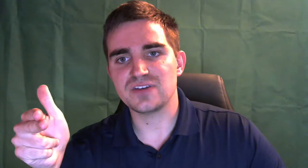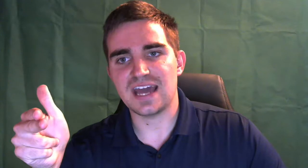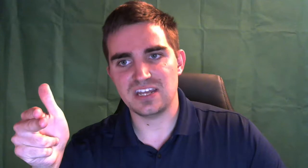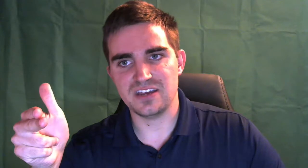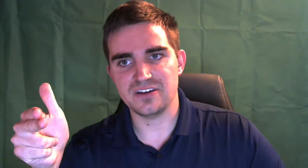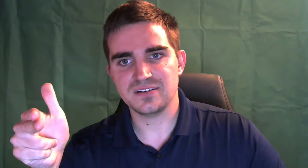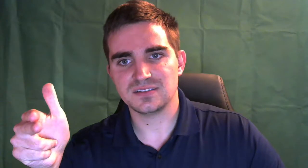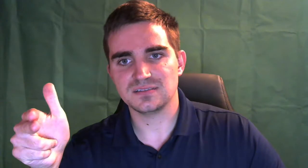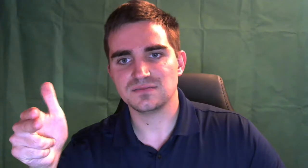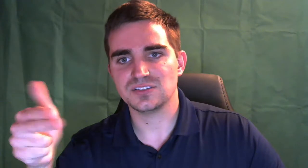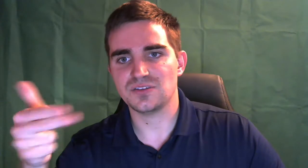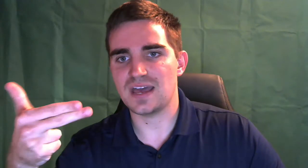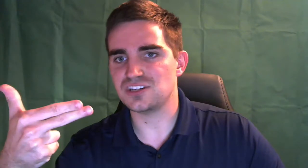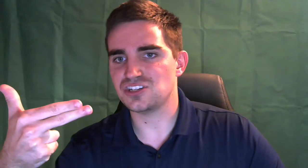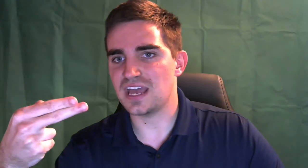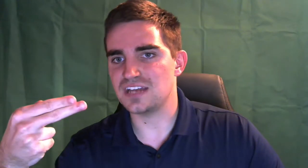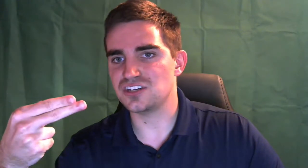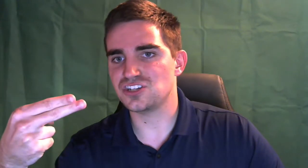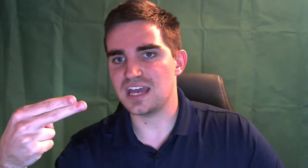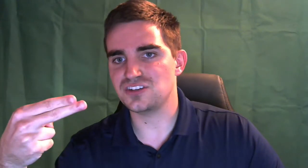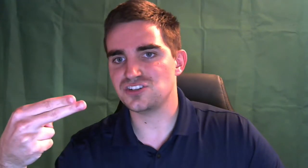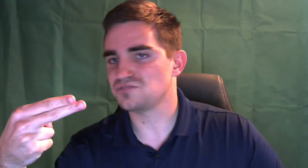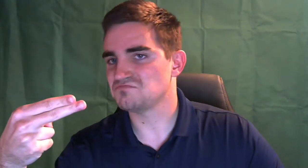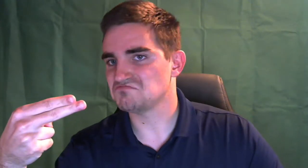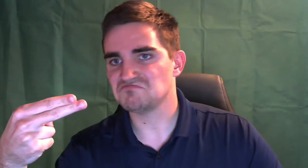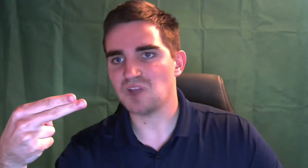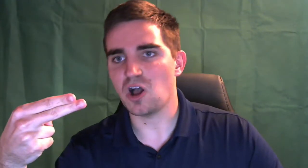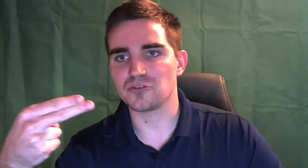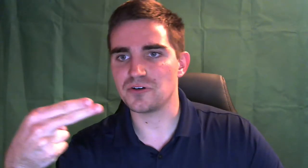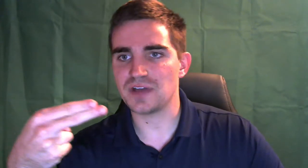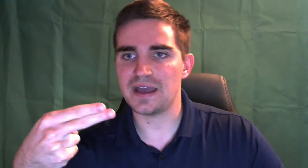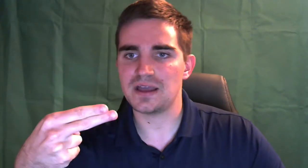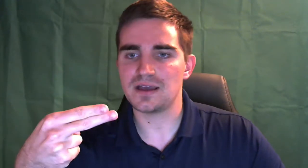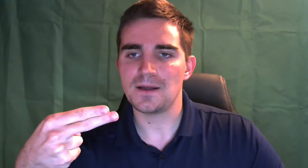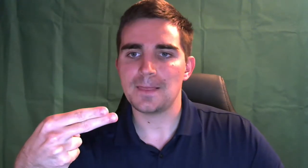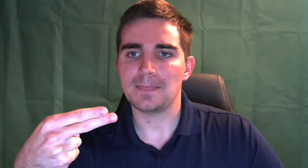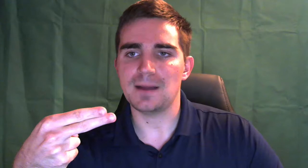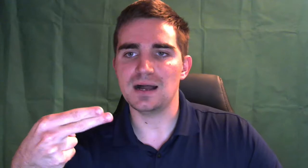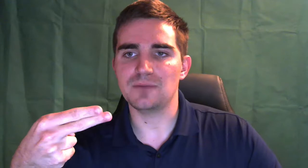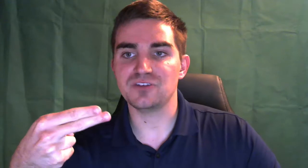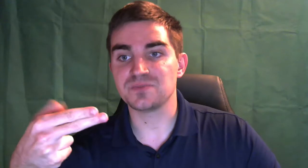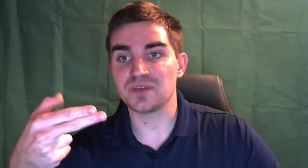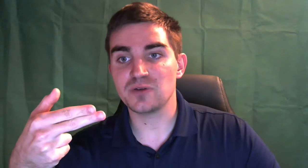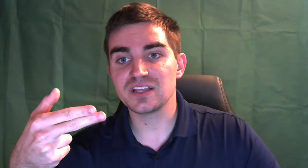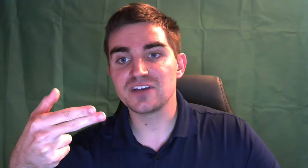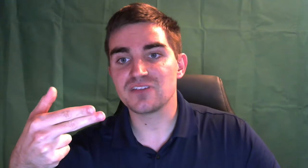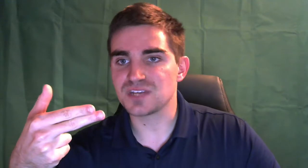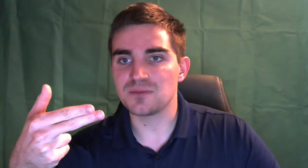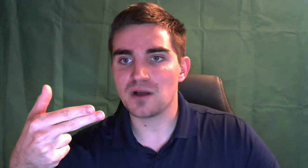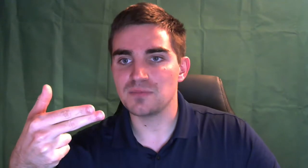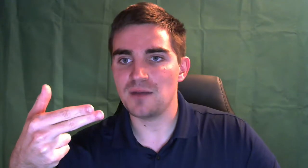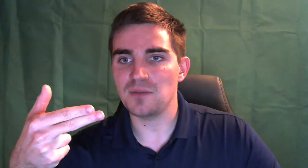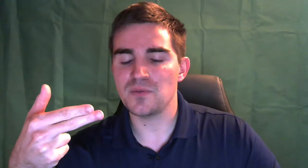have it here. So H, H, H, all are okay. When you're fingerspelling quickly, your thumb's going to probably pop up a